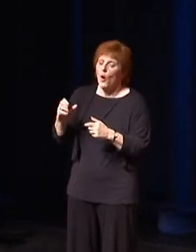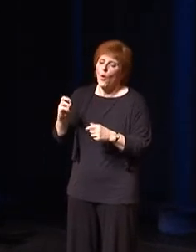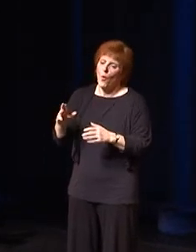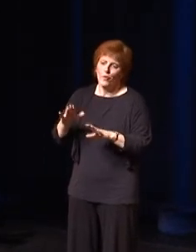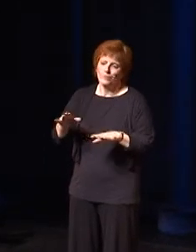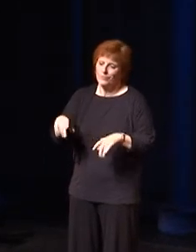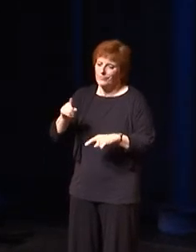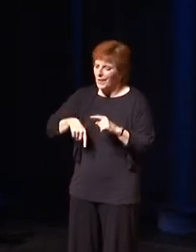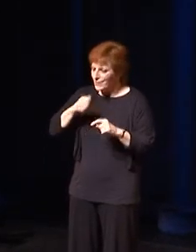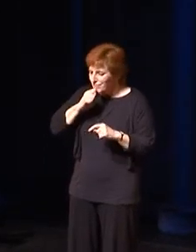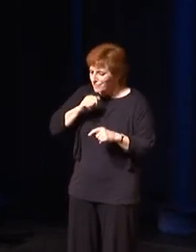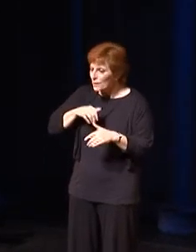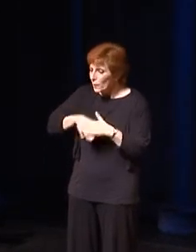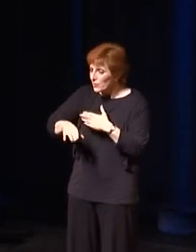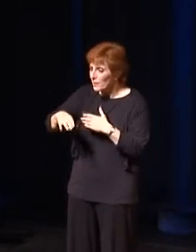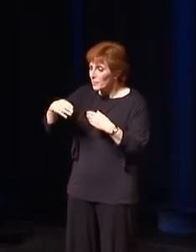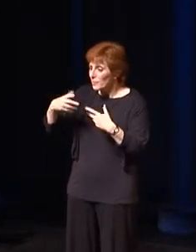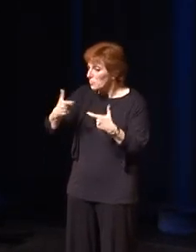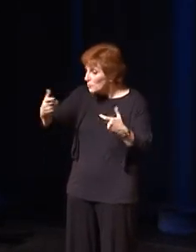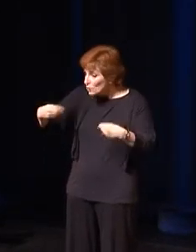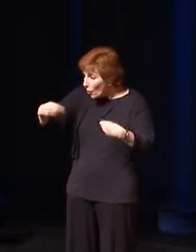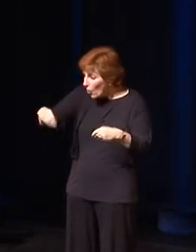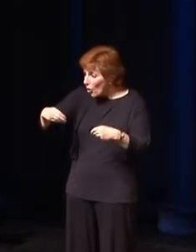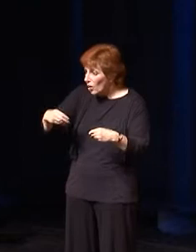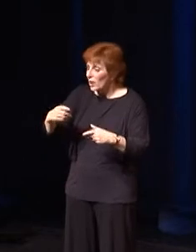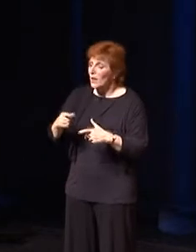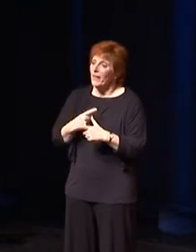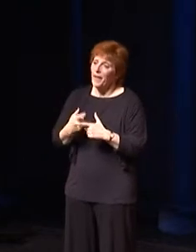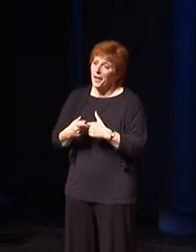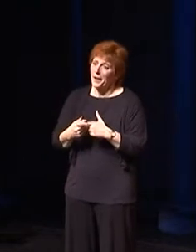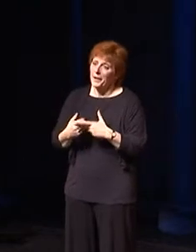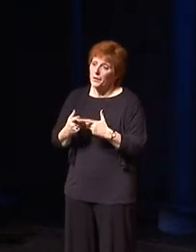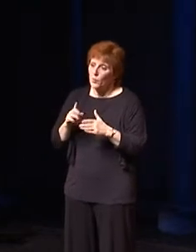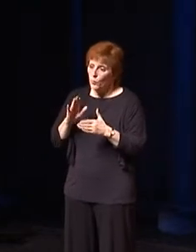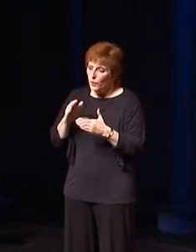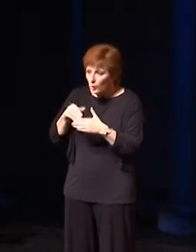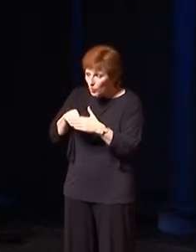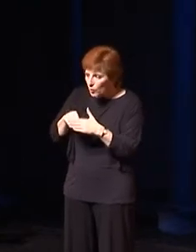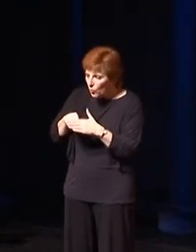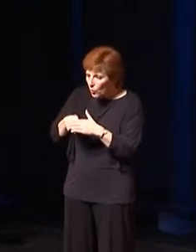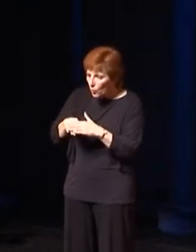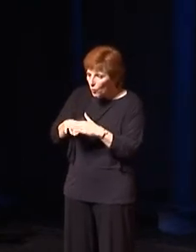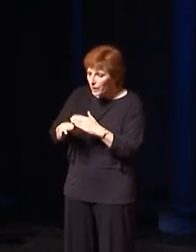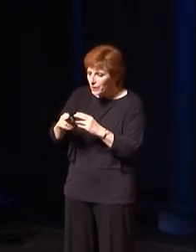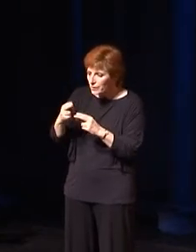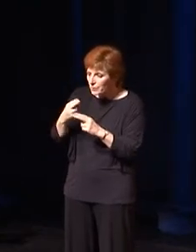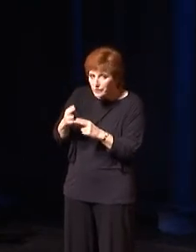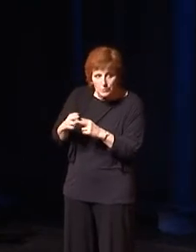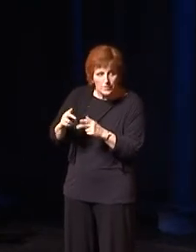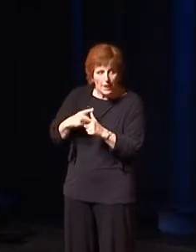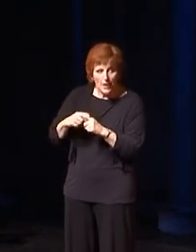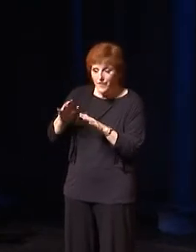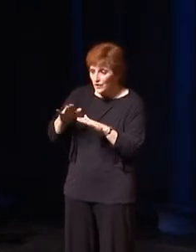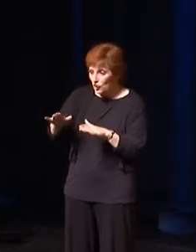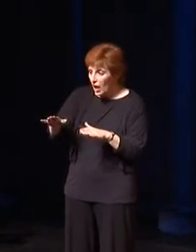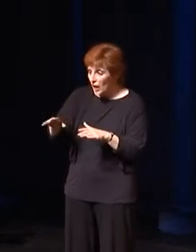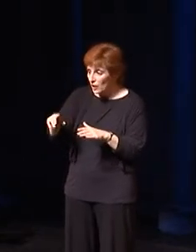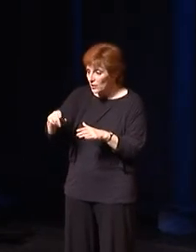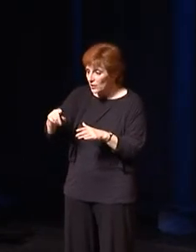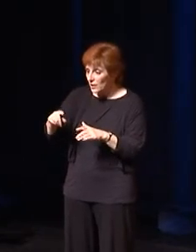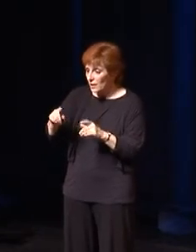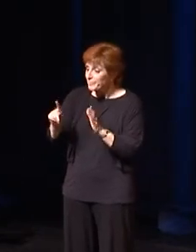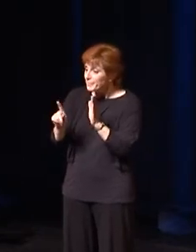can't tolerate going in the supermarket, then we go in the supermarket, but then when he gives a signal like this, then we're going to leave the